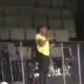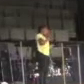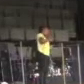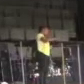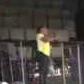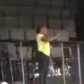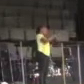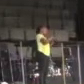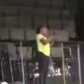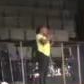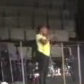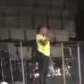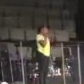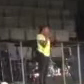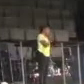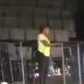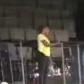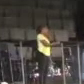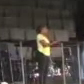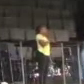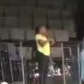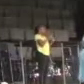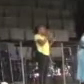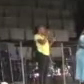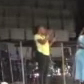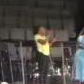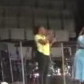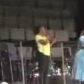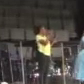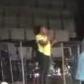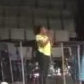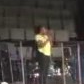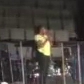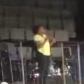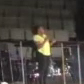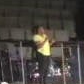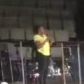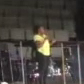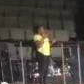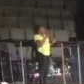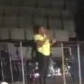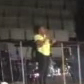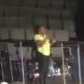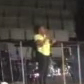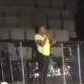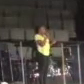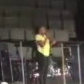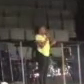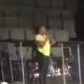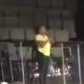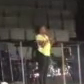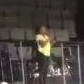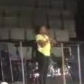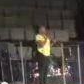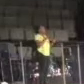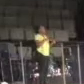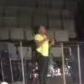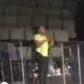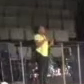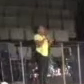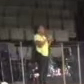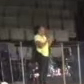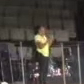but it's going to take some resistance from you. You don't have time to play around. You don't have time to get comfortable.